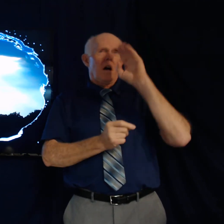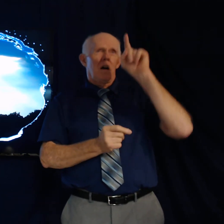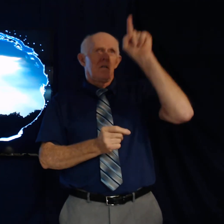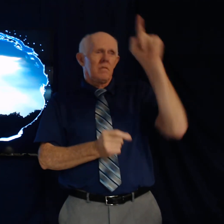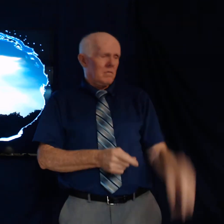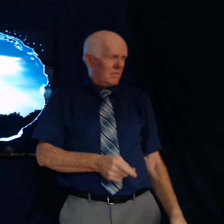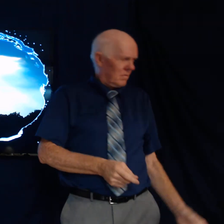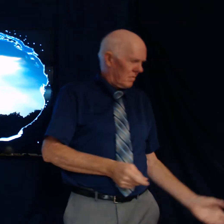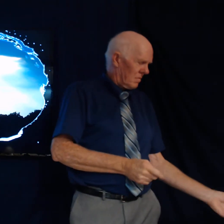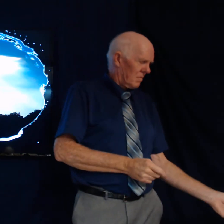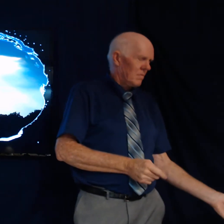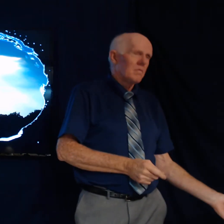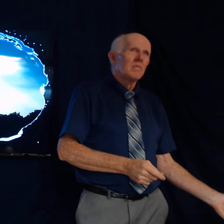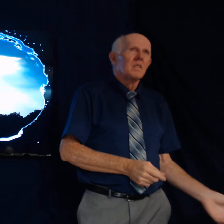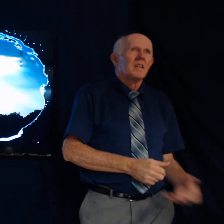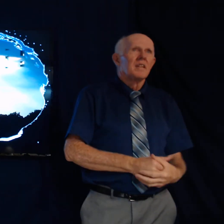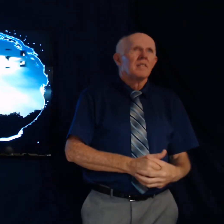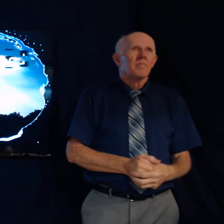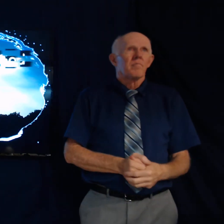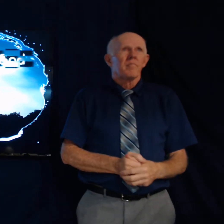want to know more about God.